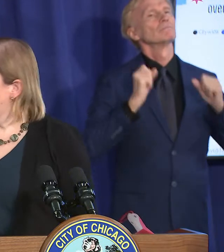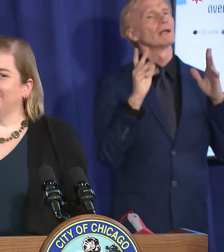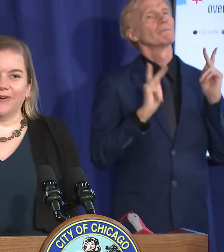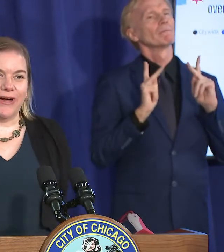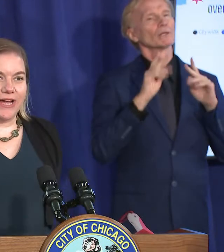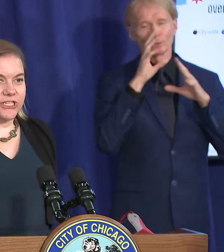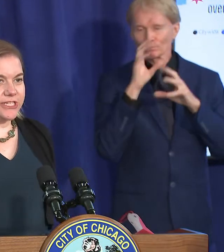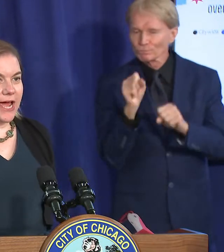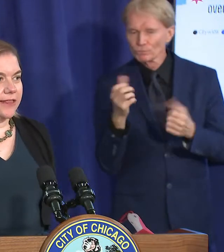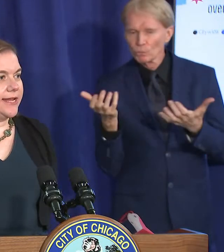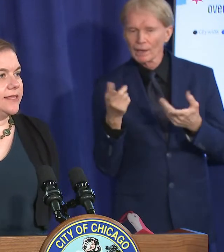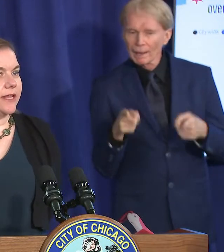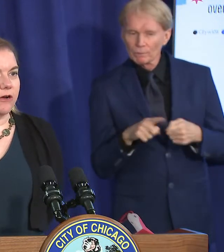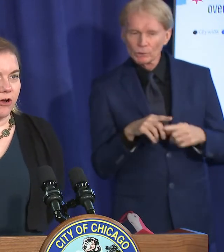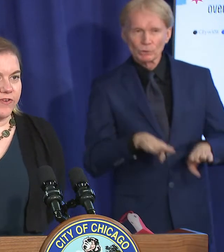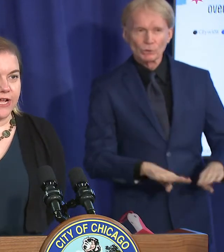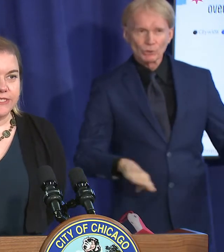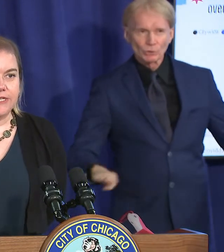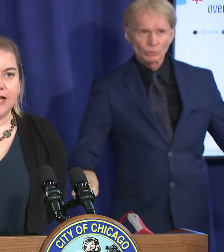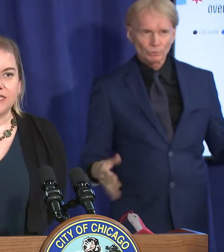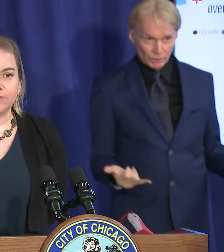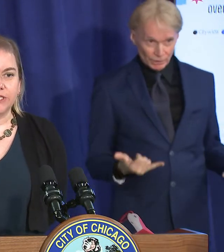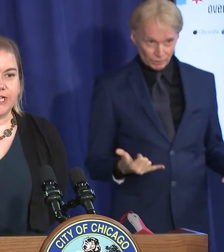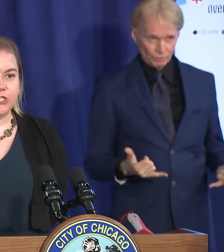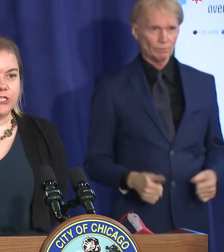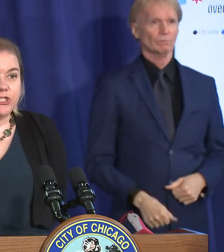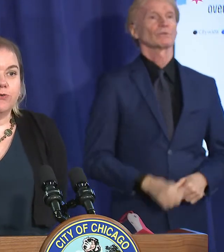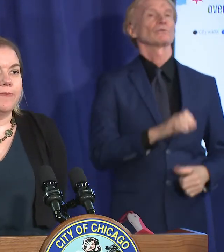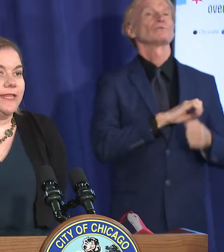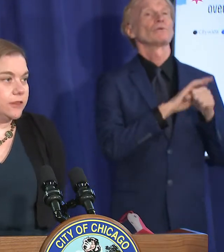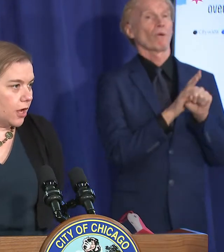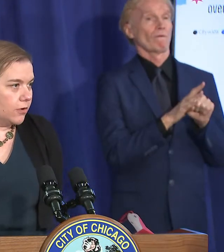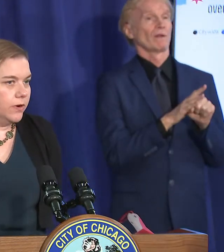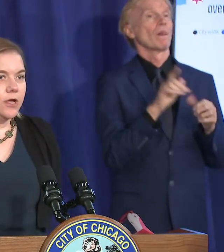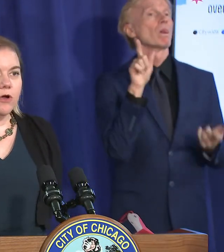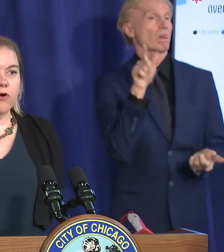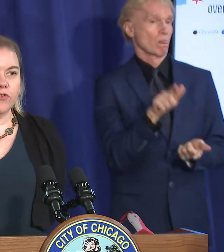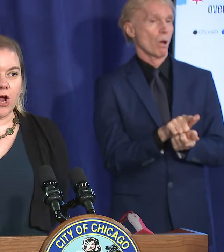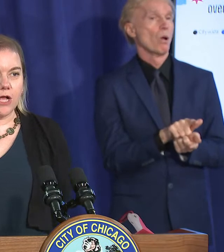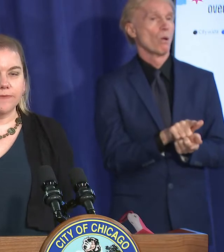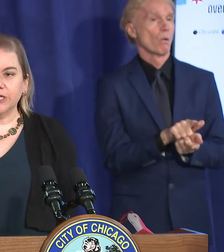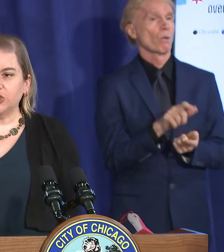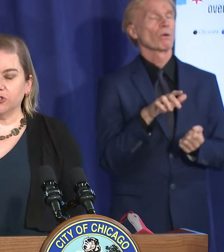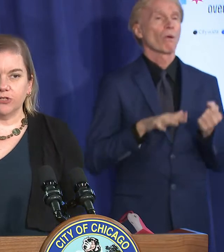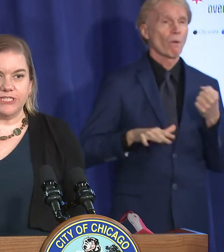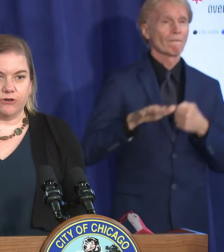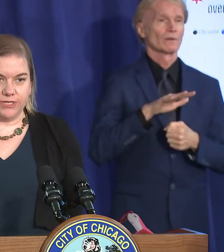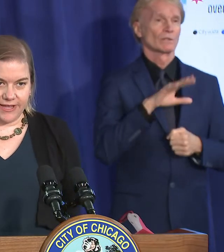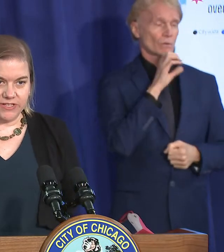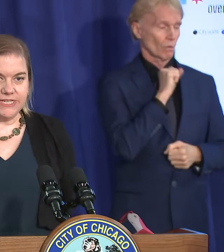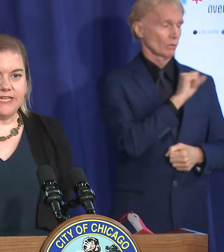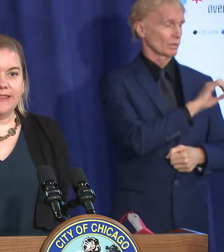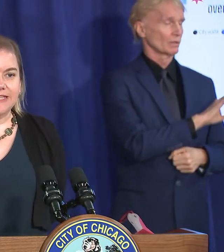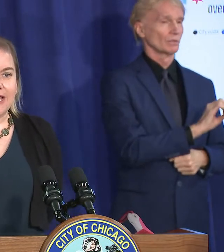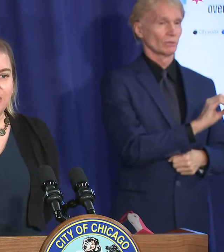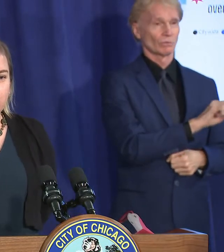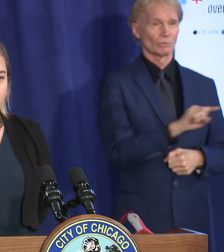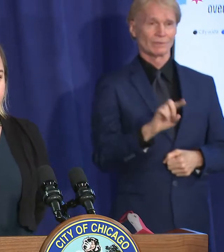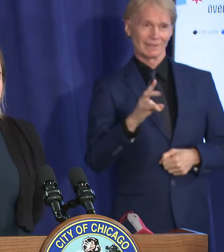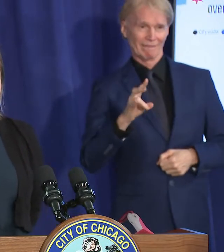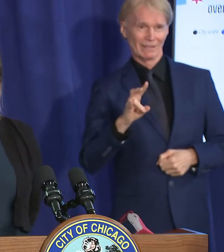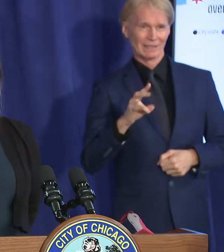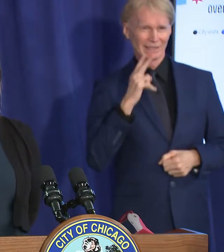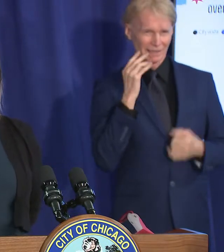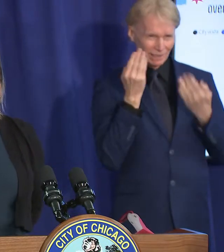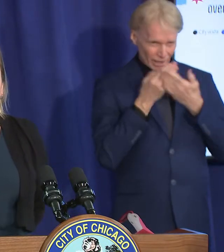with the kids, so just highlighting that our COVID-19 hospitalizations do remain low overall among children 0 to 17. That's that